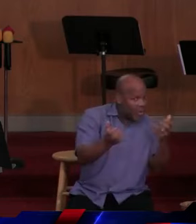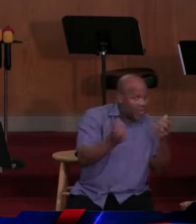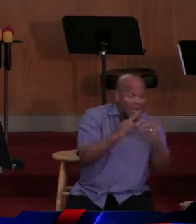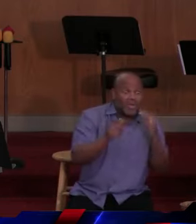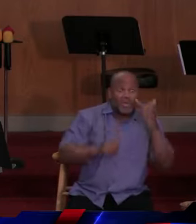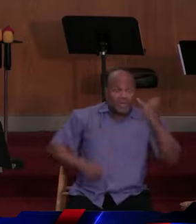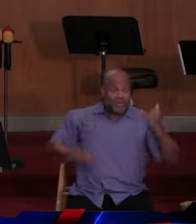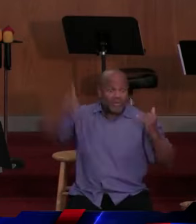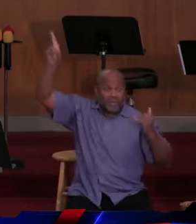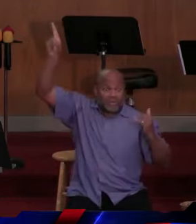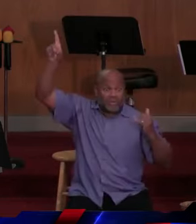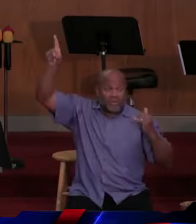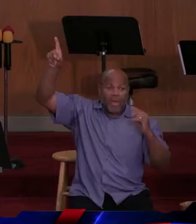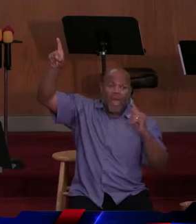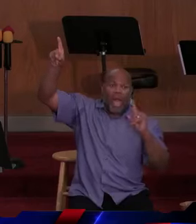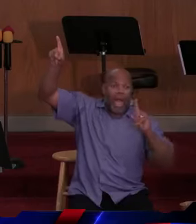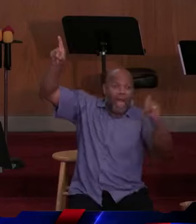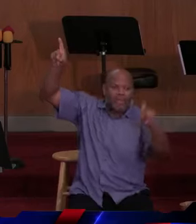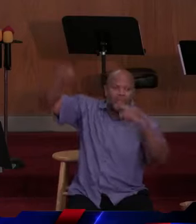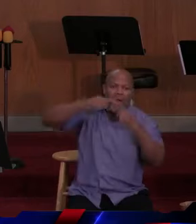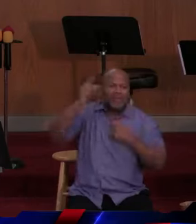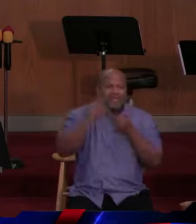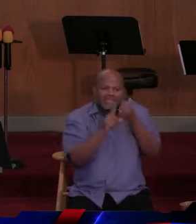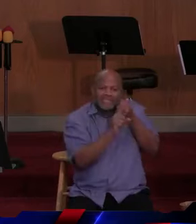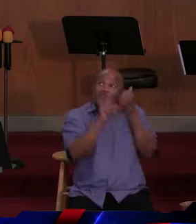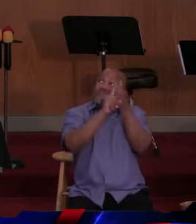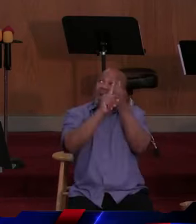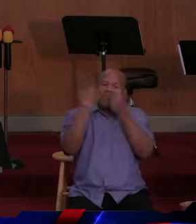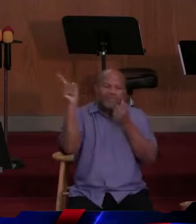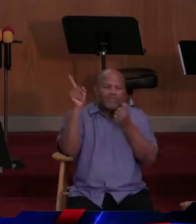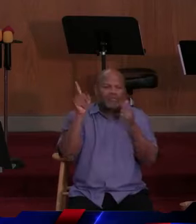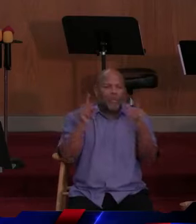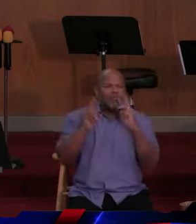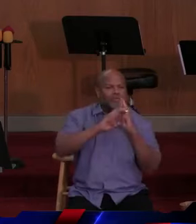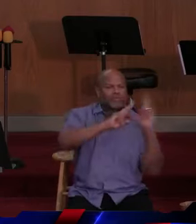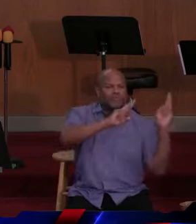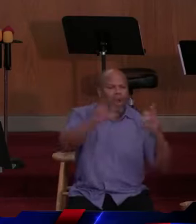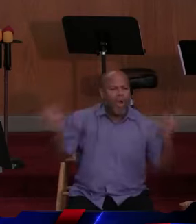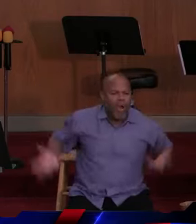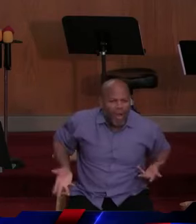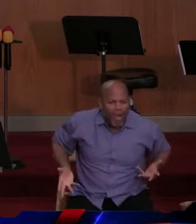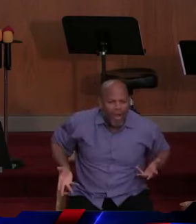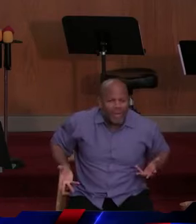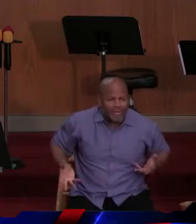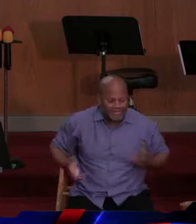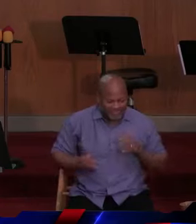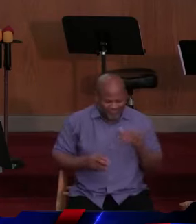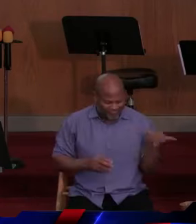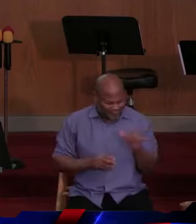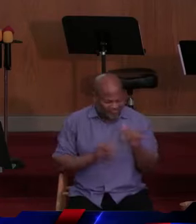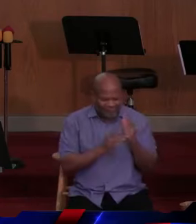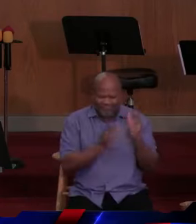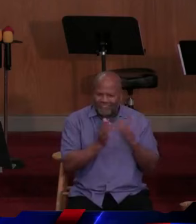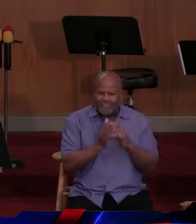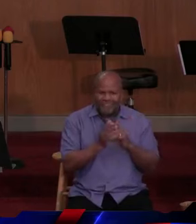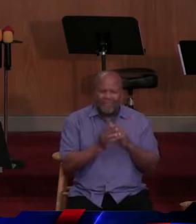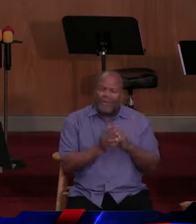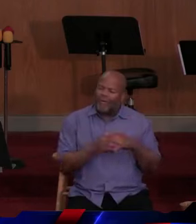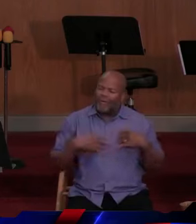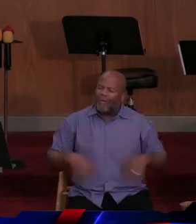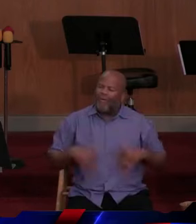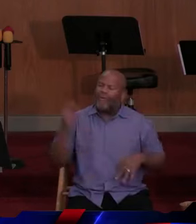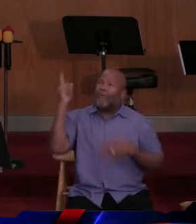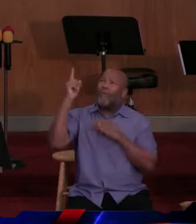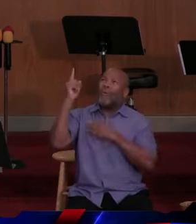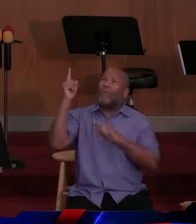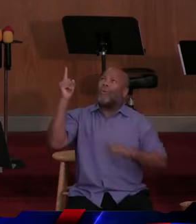asked you about God, what would your response be? Isn't that like that with Jesus? Our Lord is so patient with